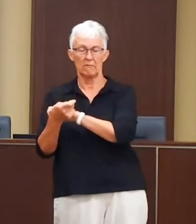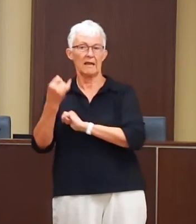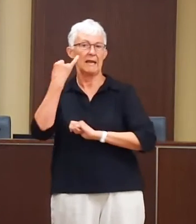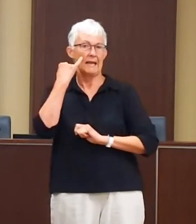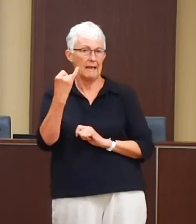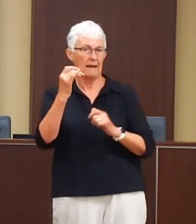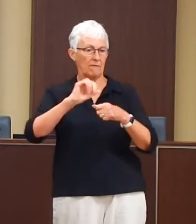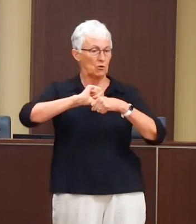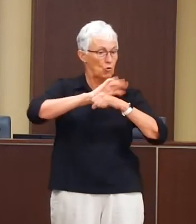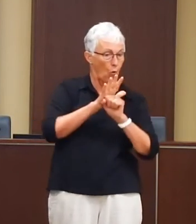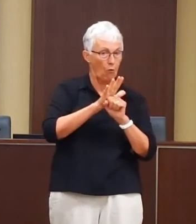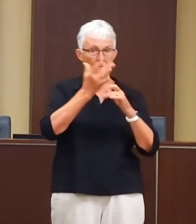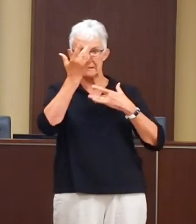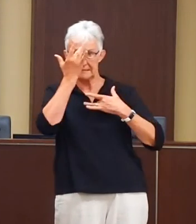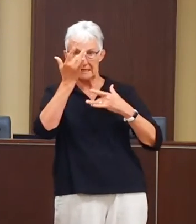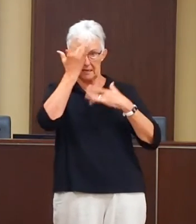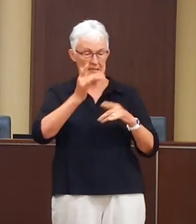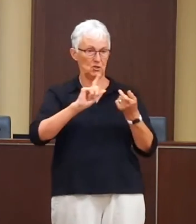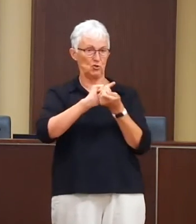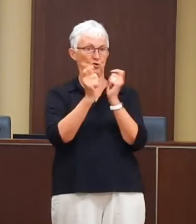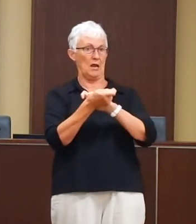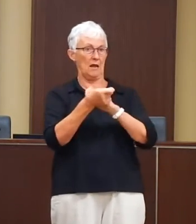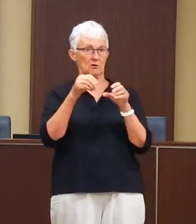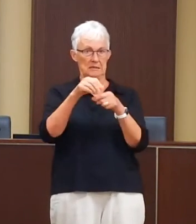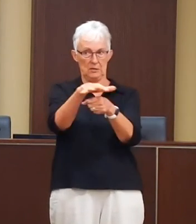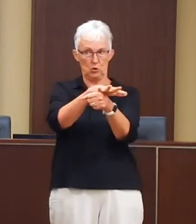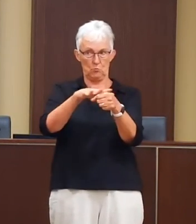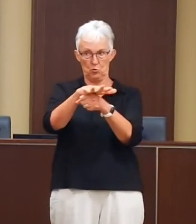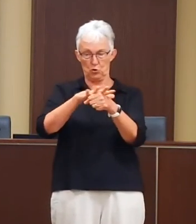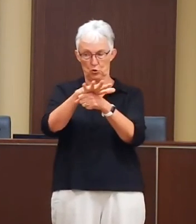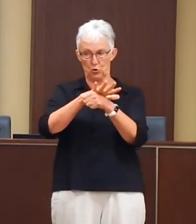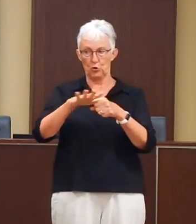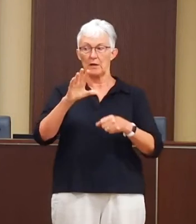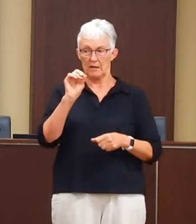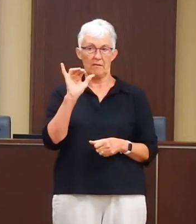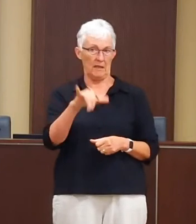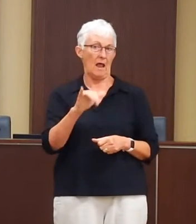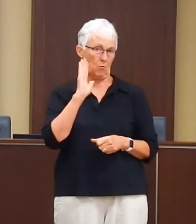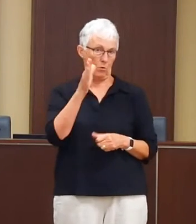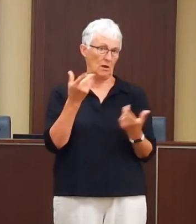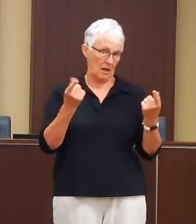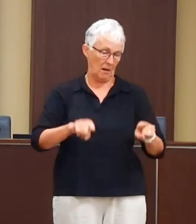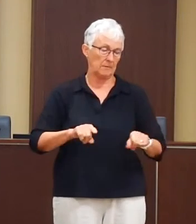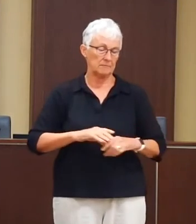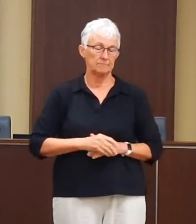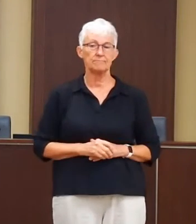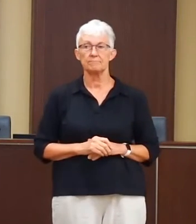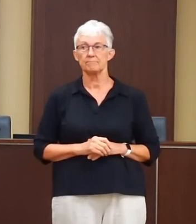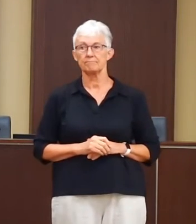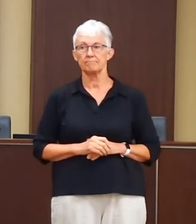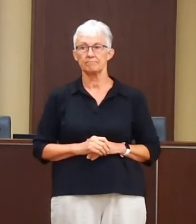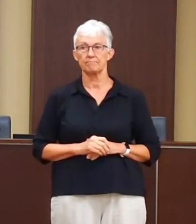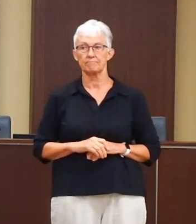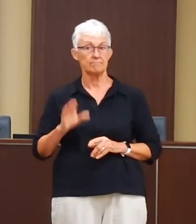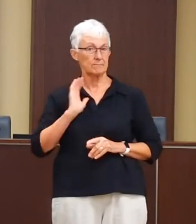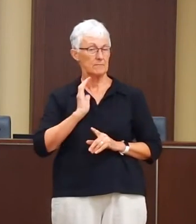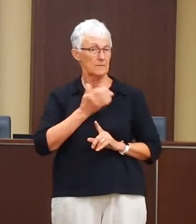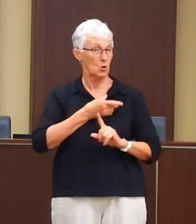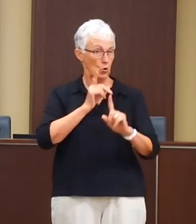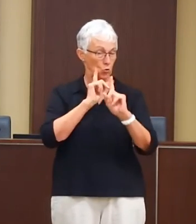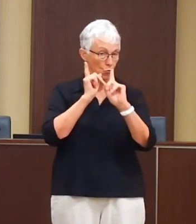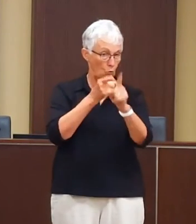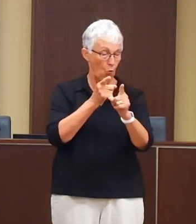new information becomes available, and as we all know, that is quite likely to be the case as we move forward. But we want to continue to ask